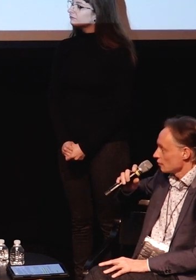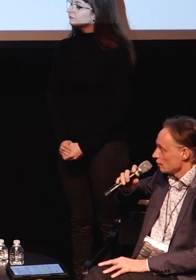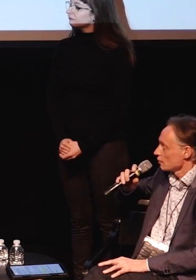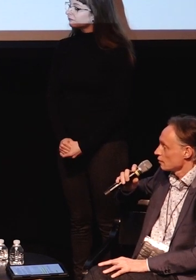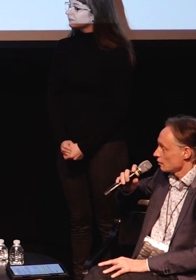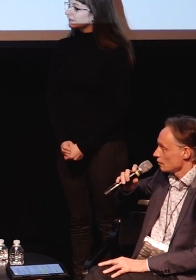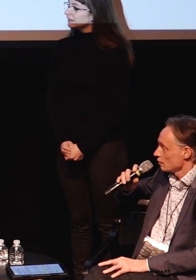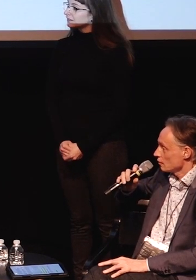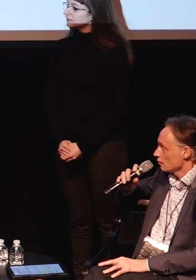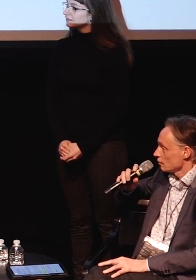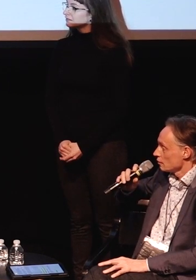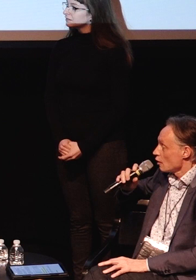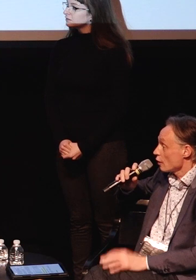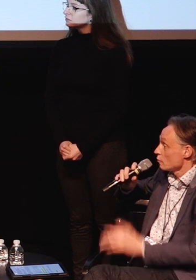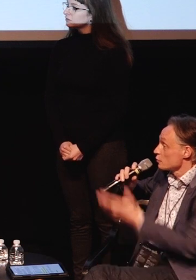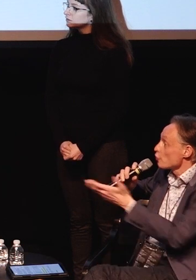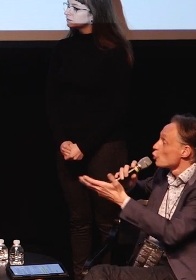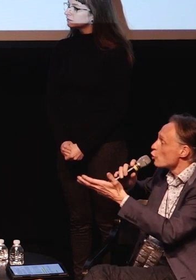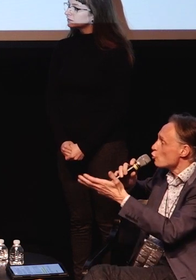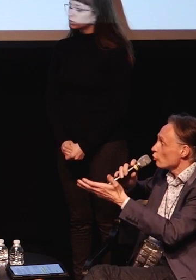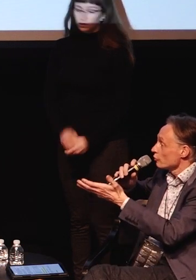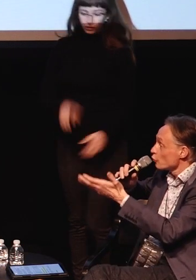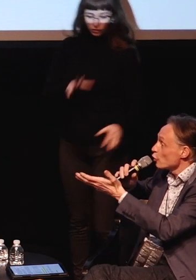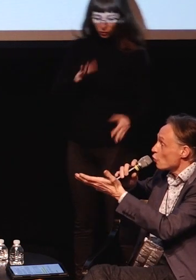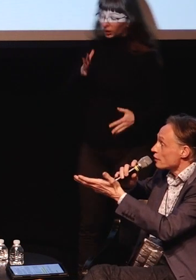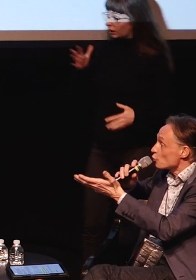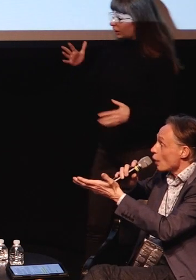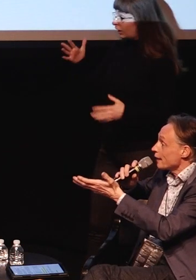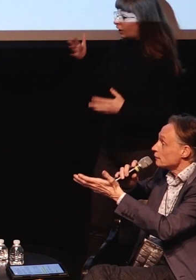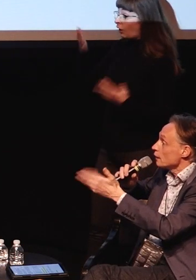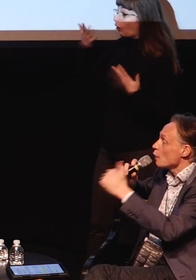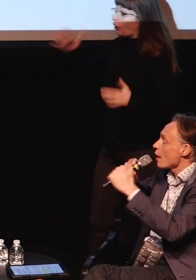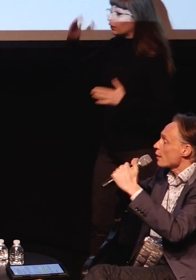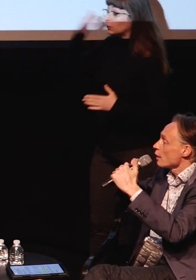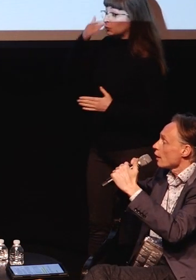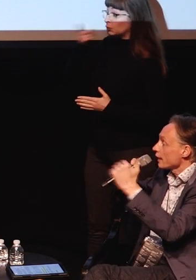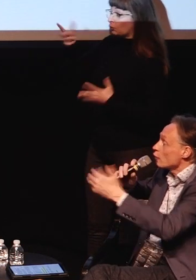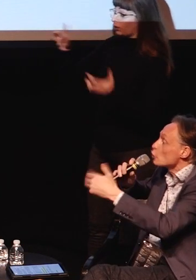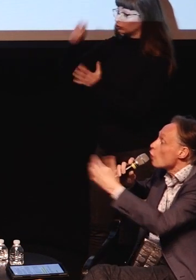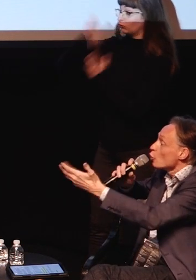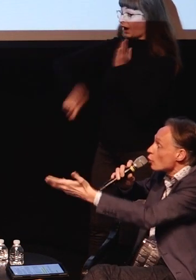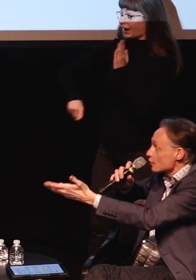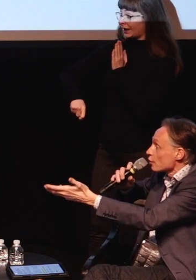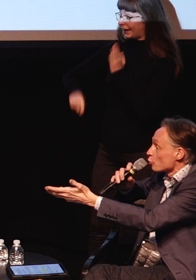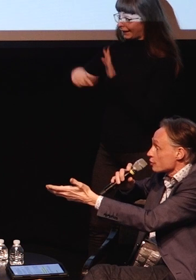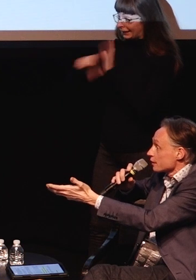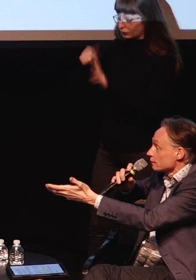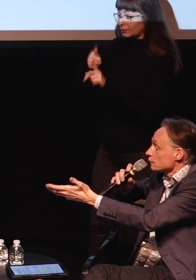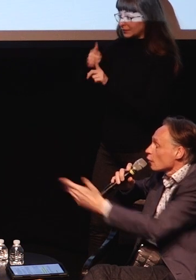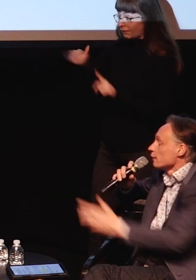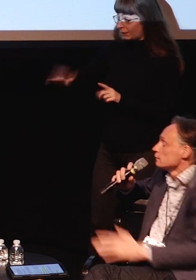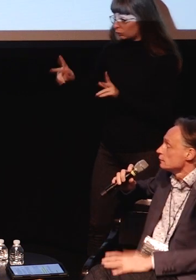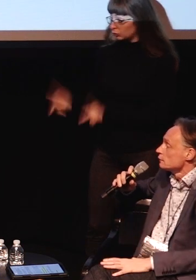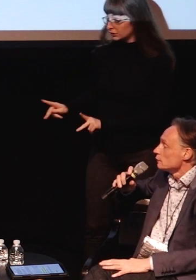person character, specifically. So you knew you wanted to write about a character who was a little person.